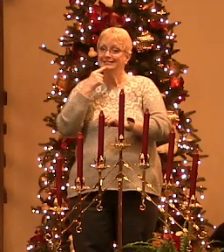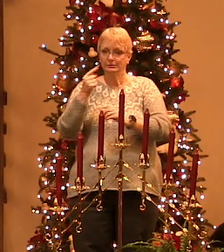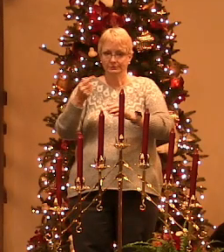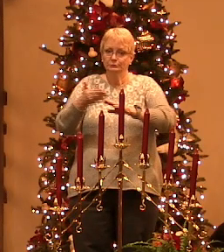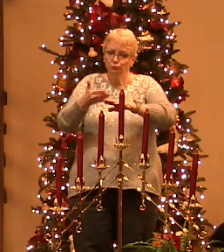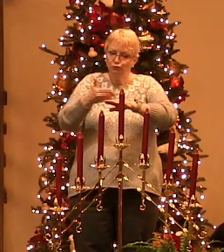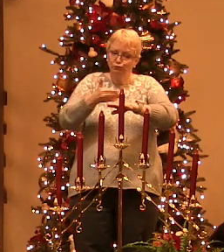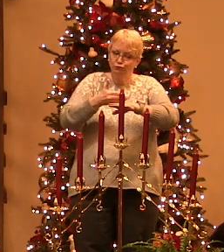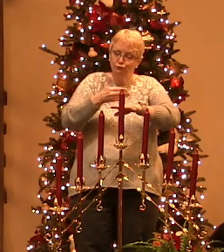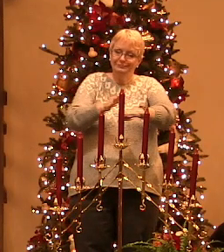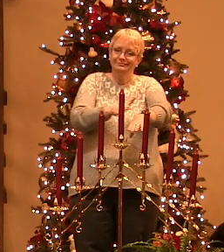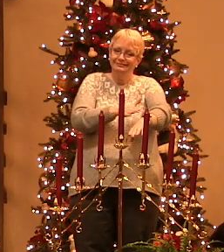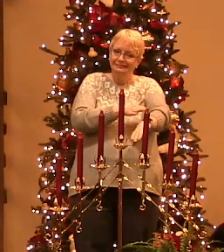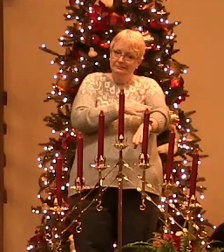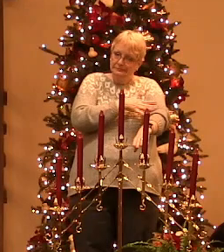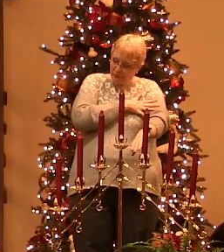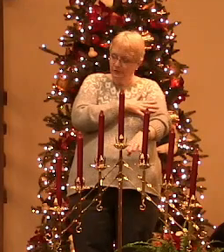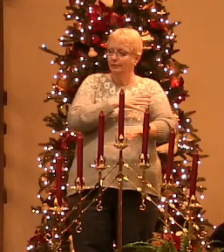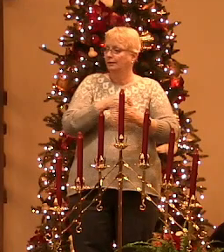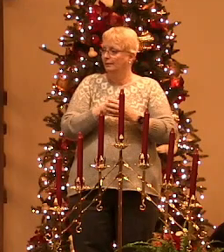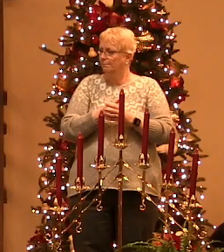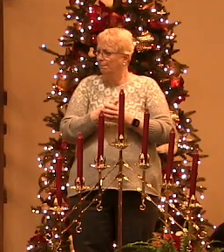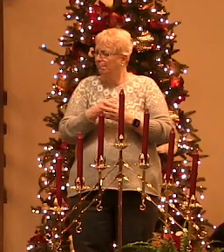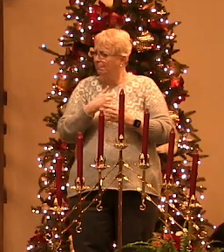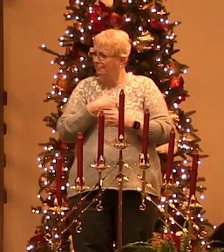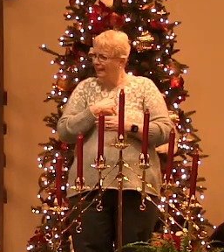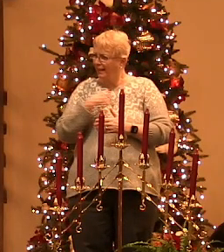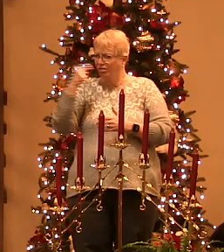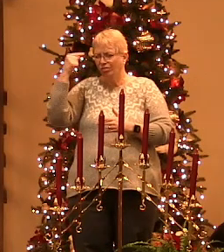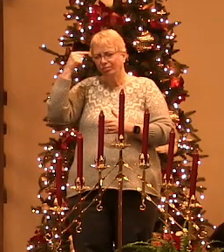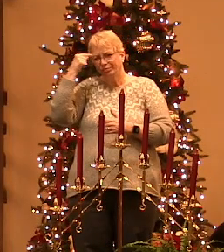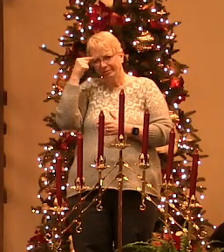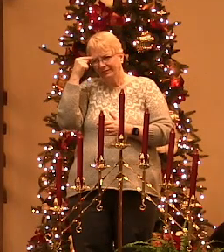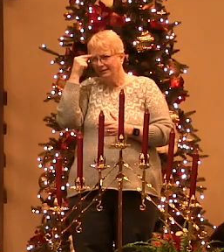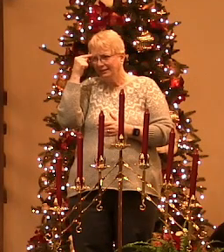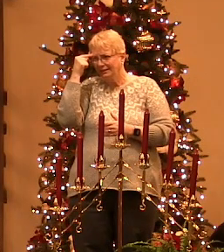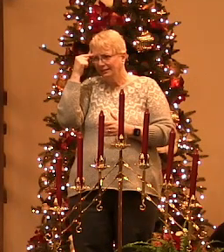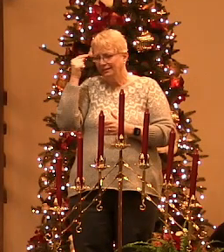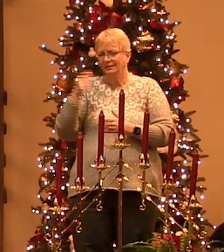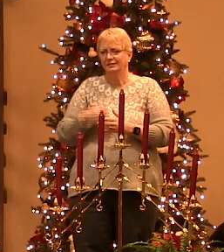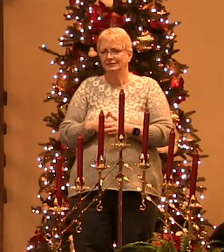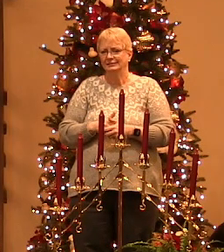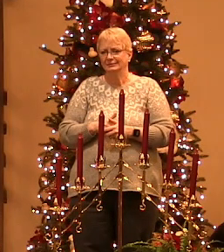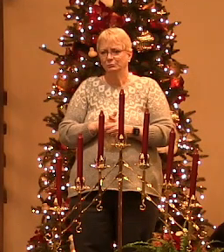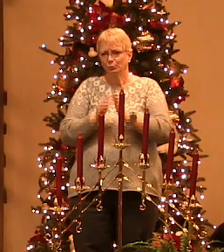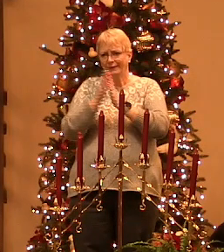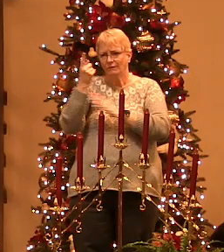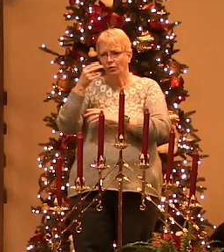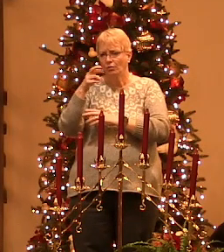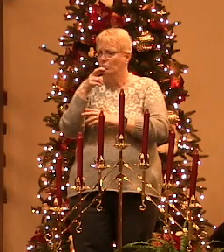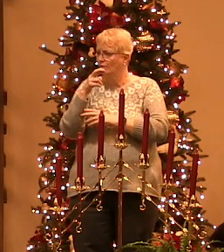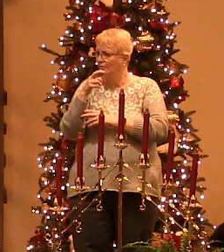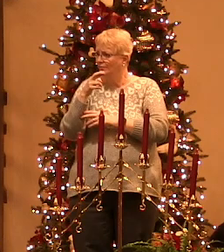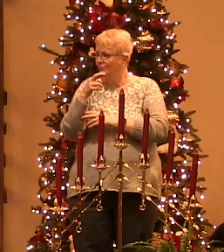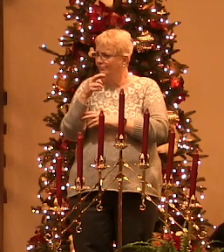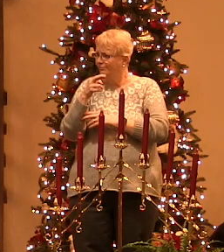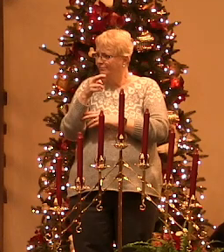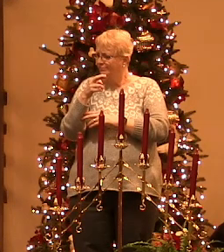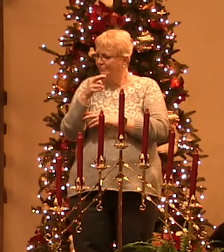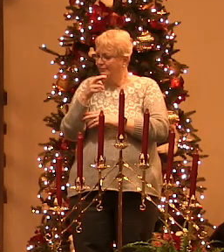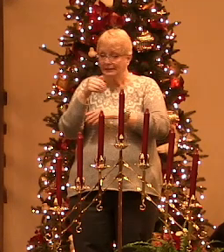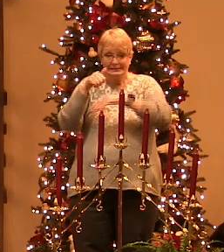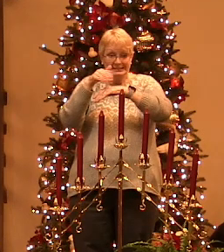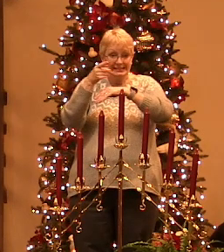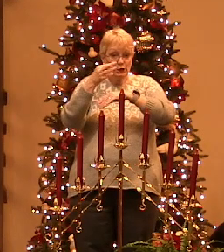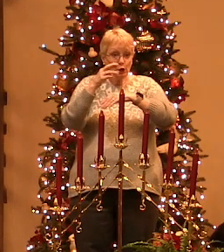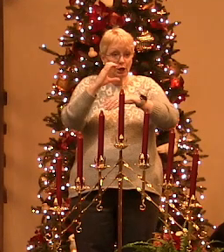recovering slowly but surely. And I would, you know, I just thought about this literally right before I came up. Maybe think about maybe sending